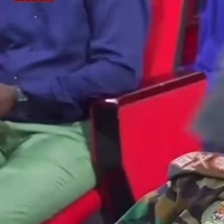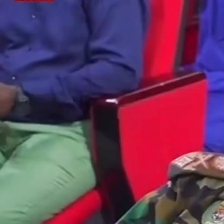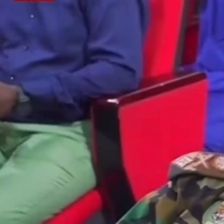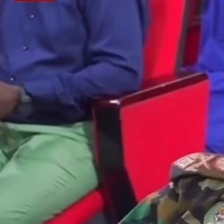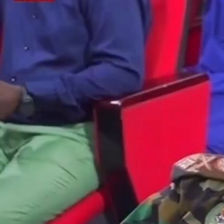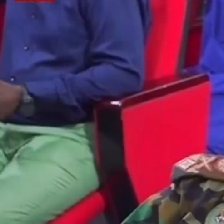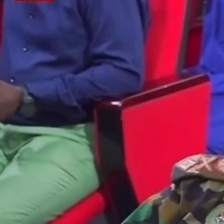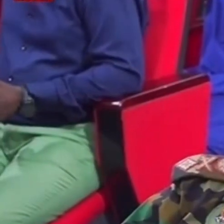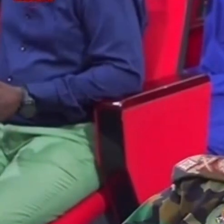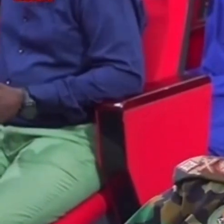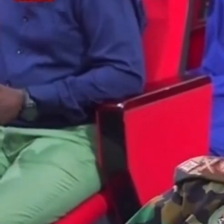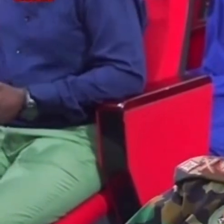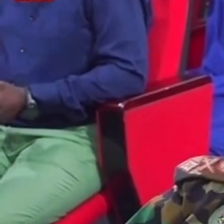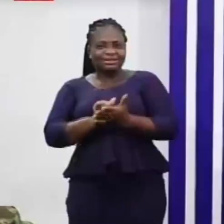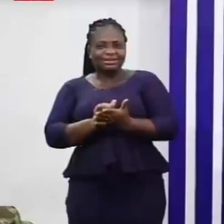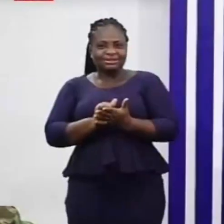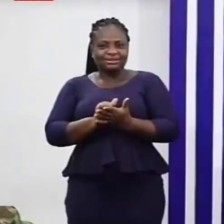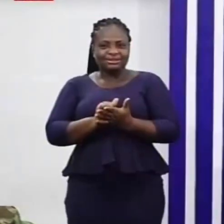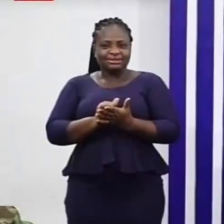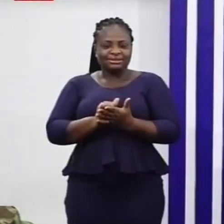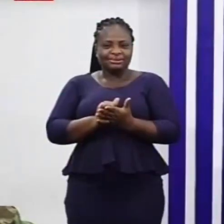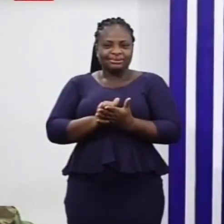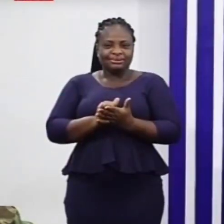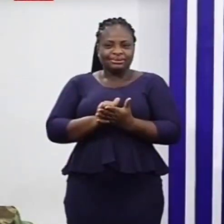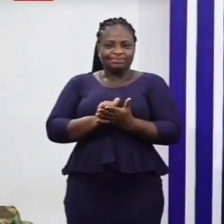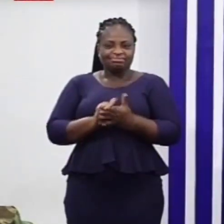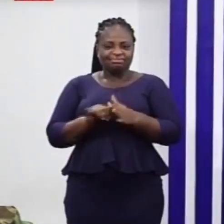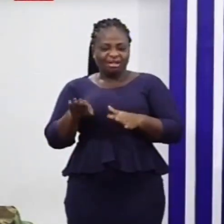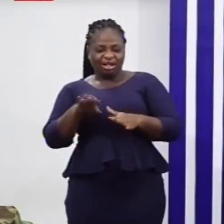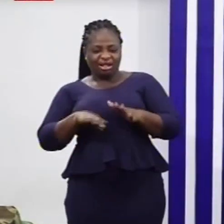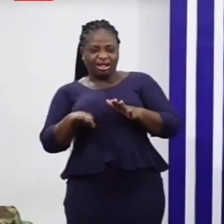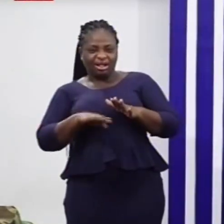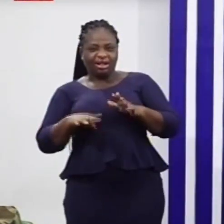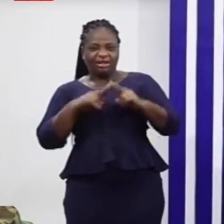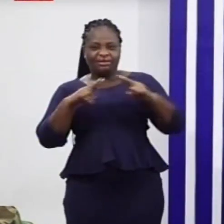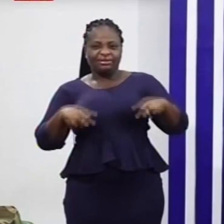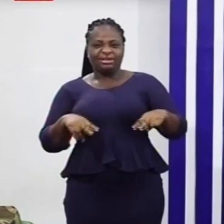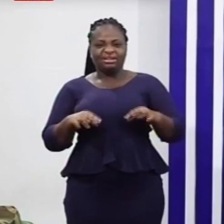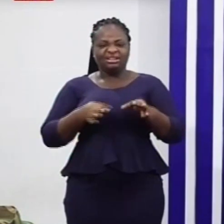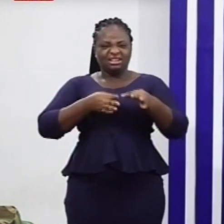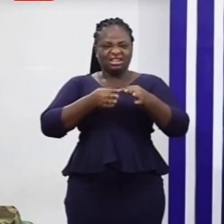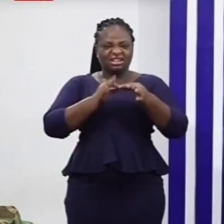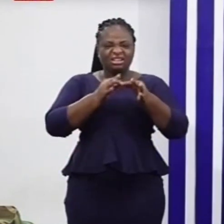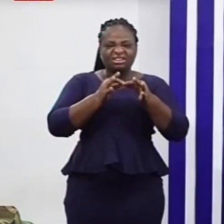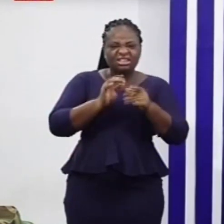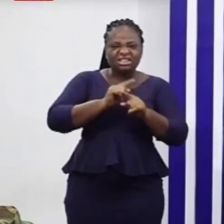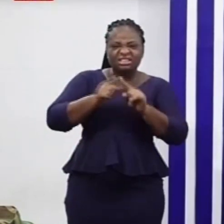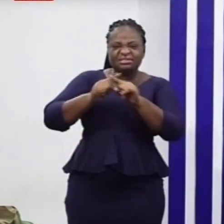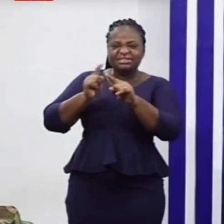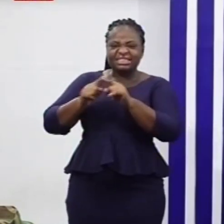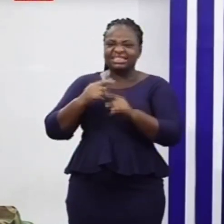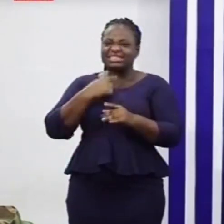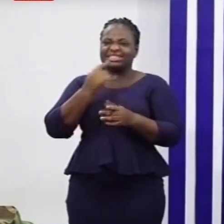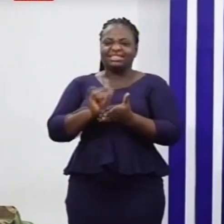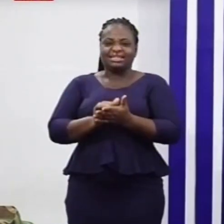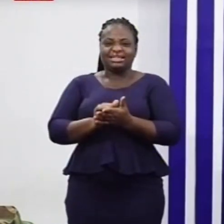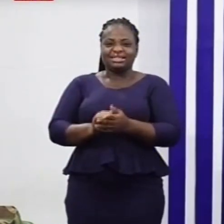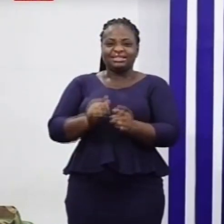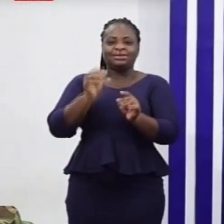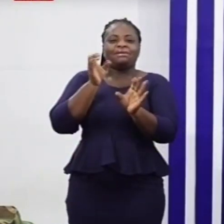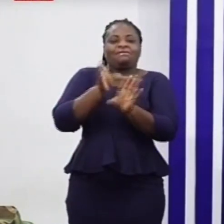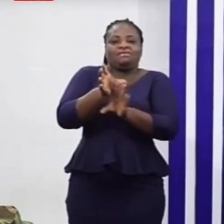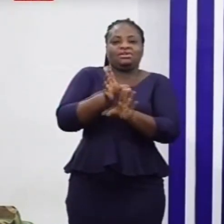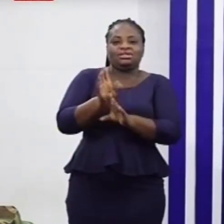And we are noticing that down the value chain, it is being interpreted in some quarters as compulsory